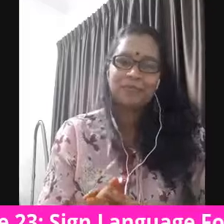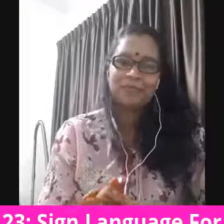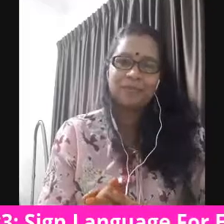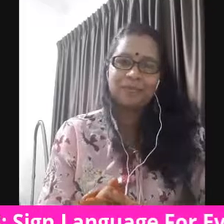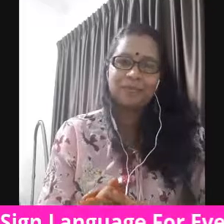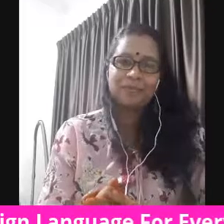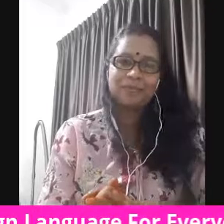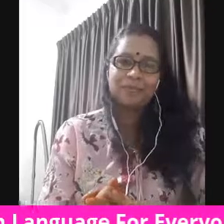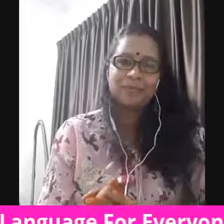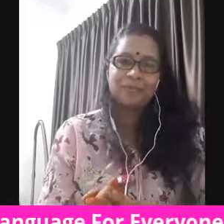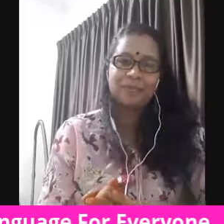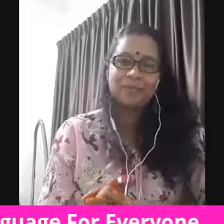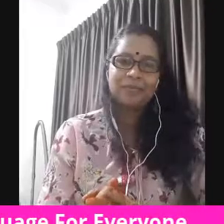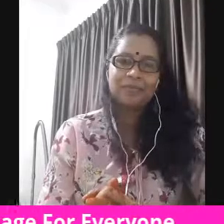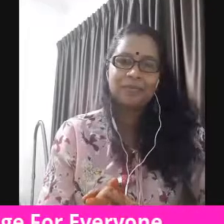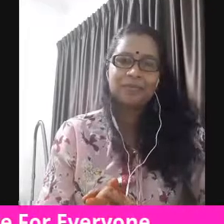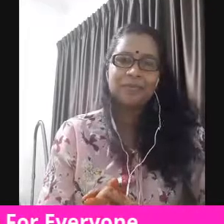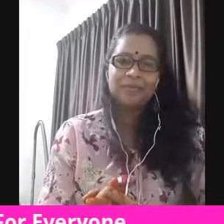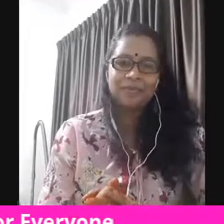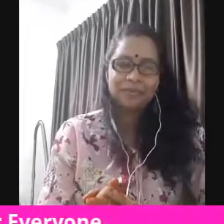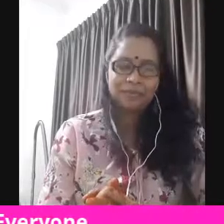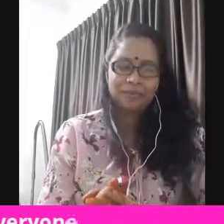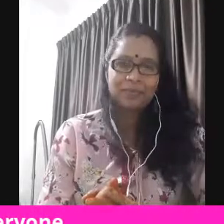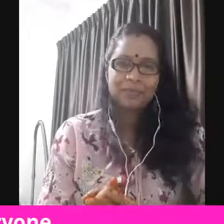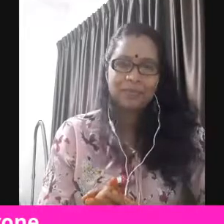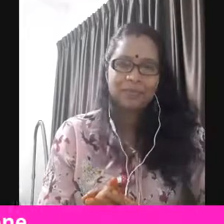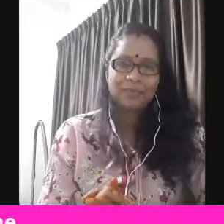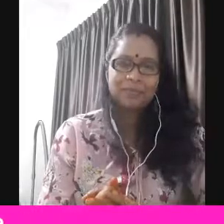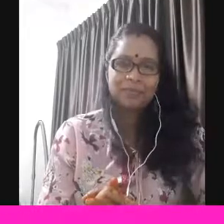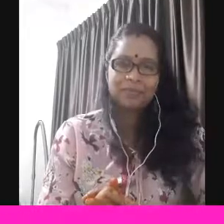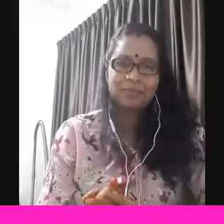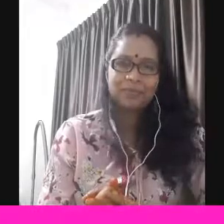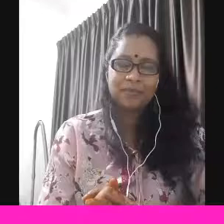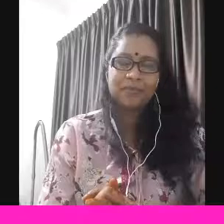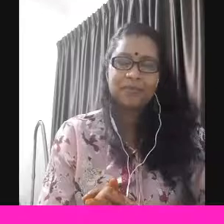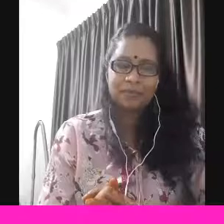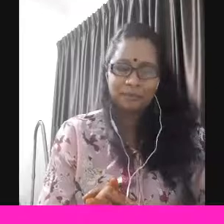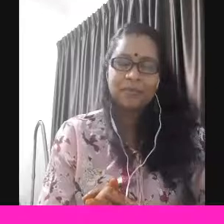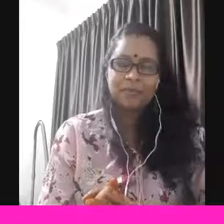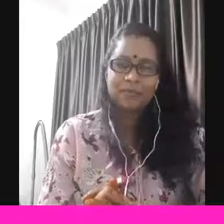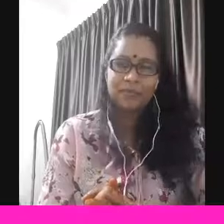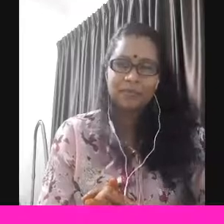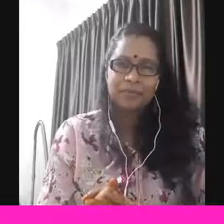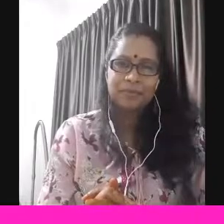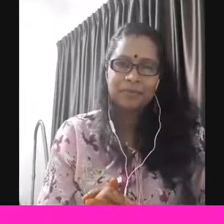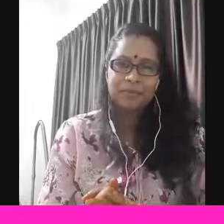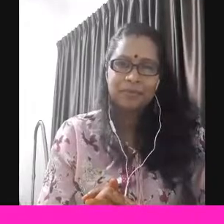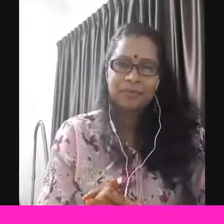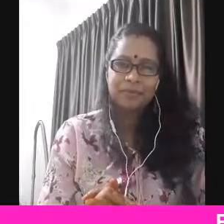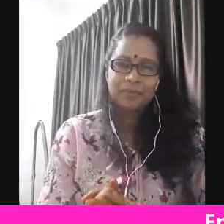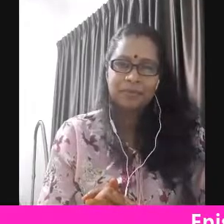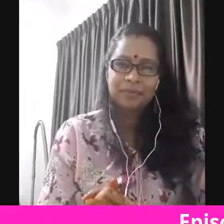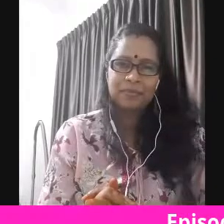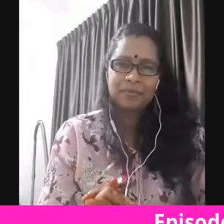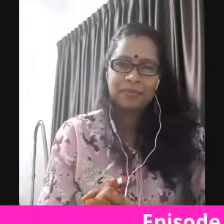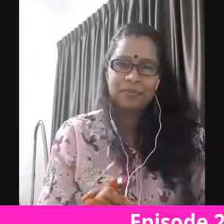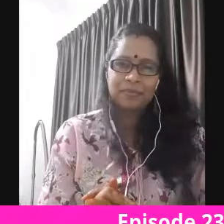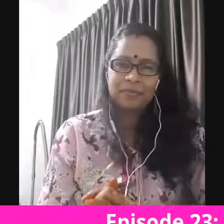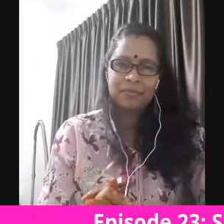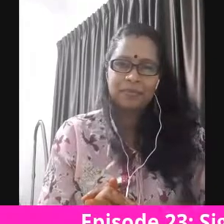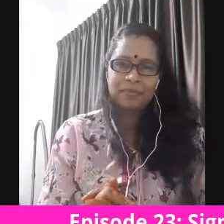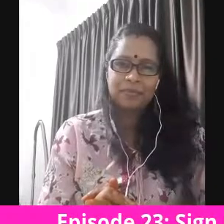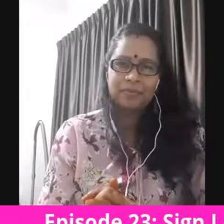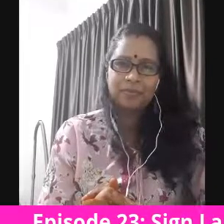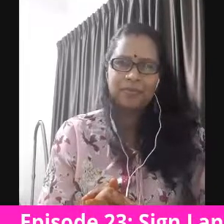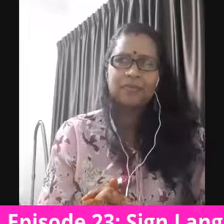to add on some sub question about the specific level in mastering the sign language, do you need to go for any